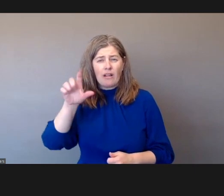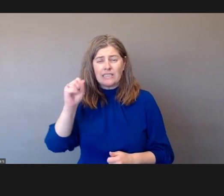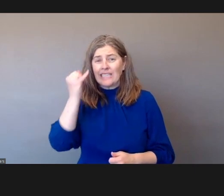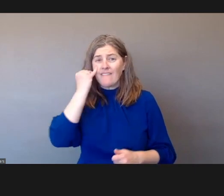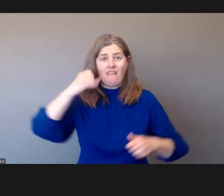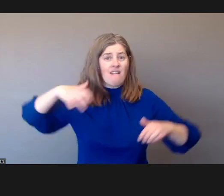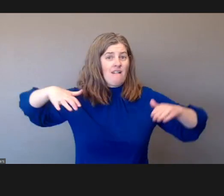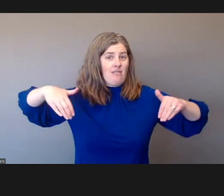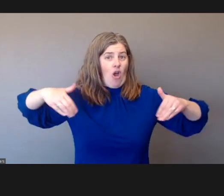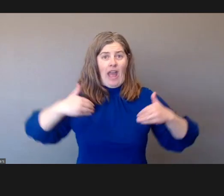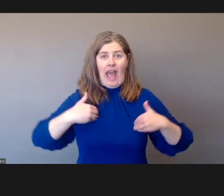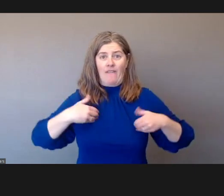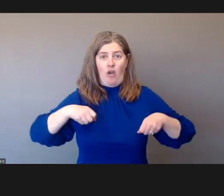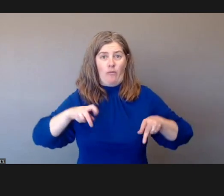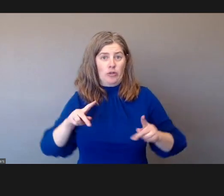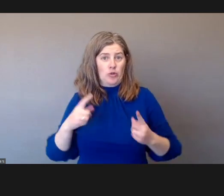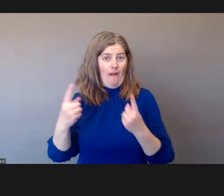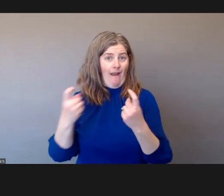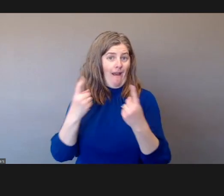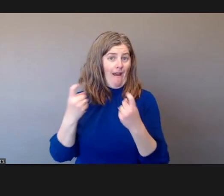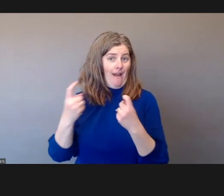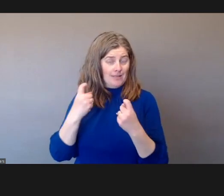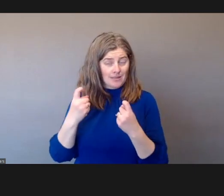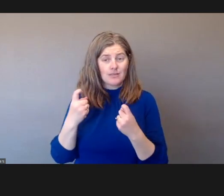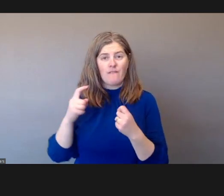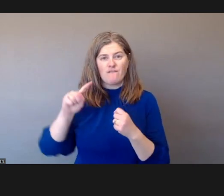an opportunity to ask a first question.